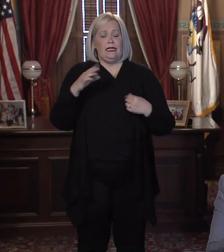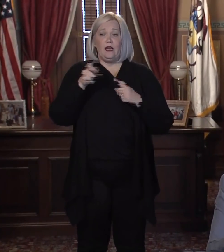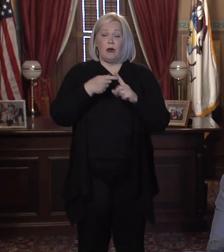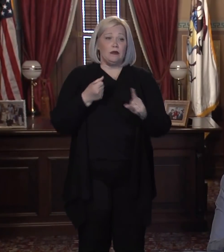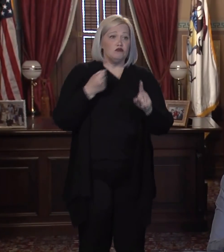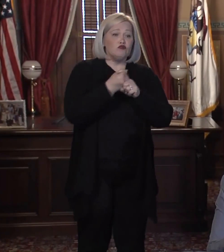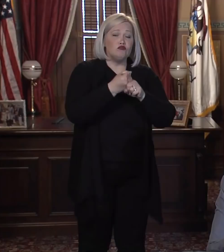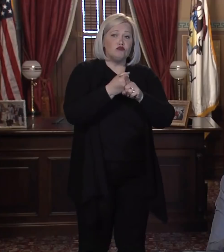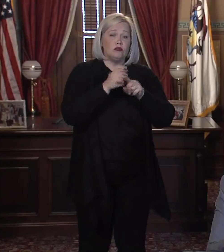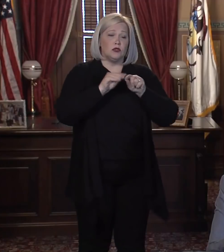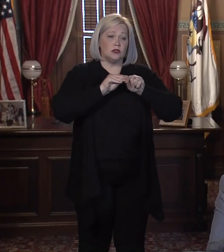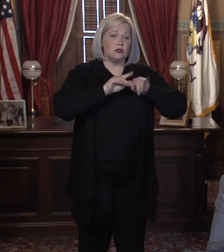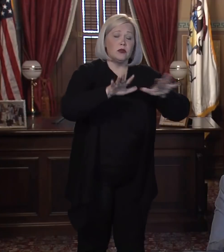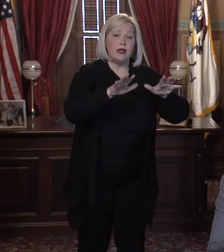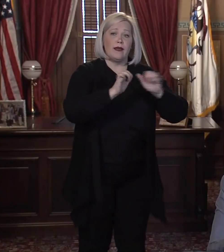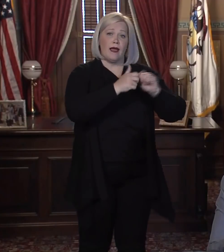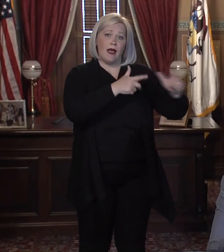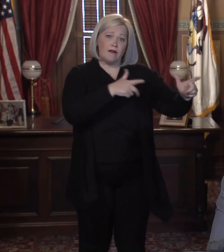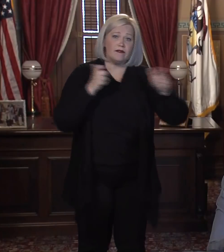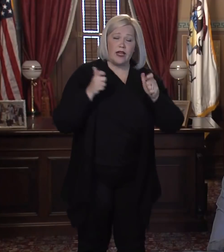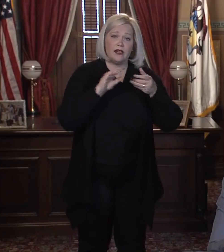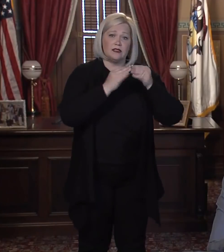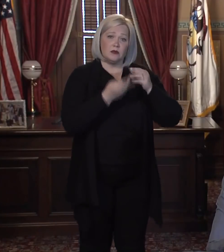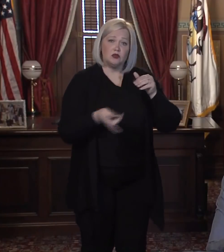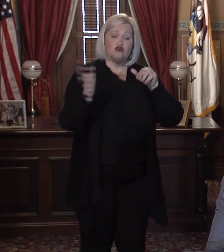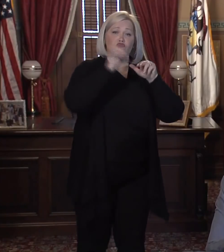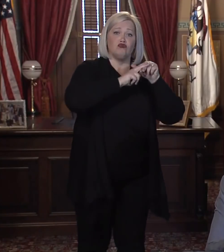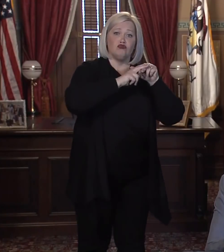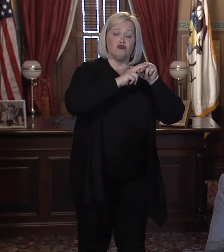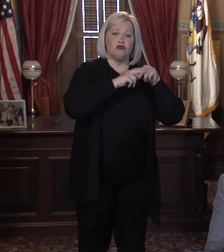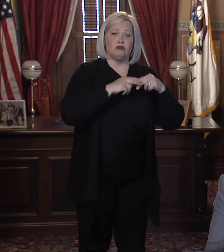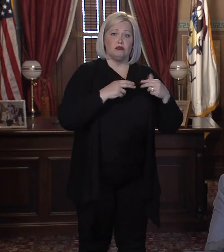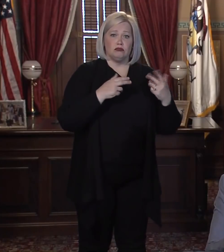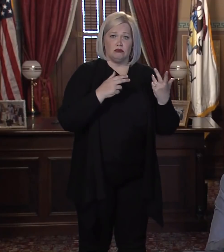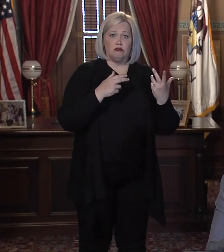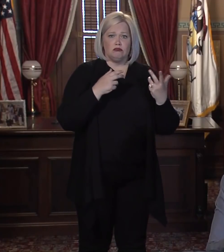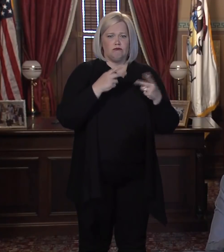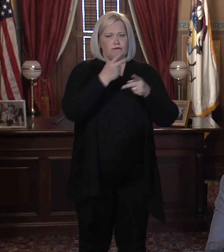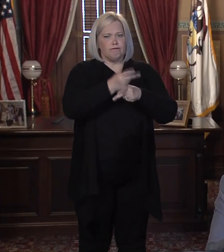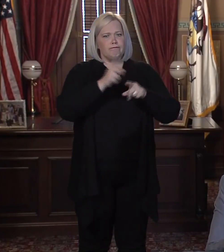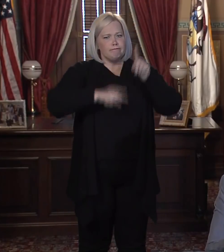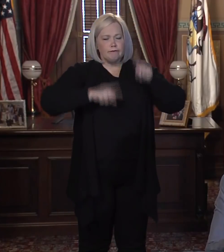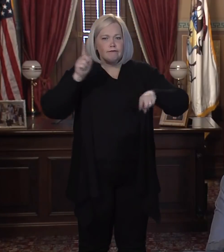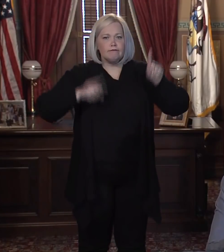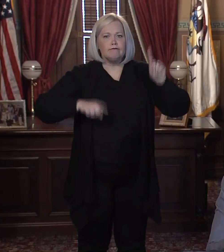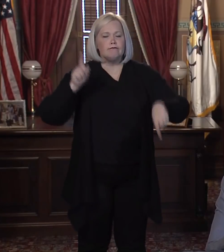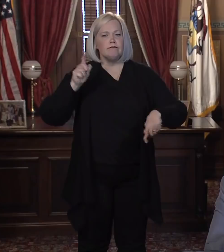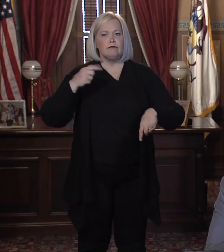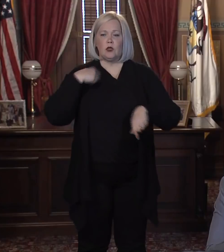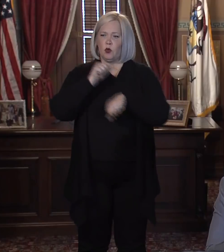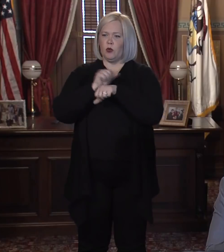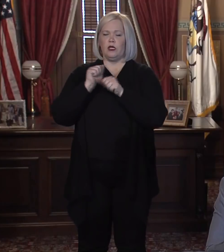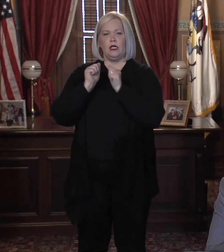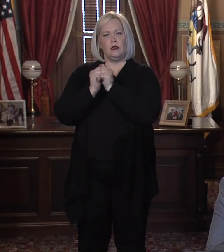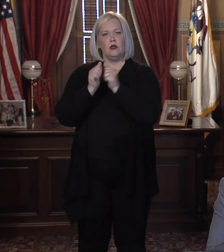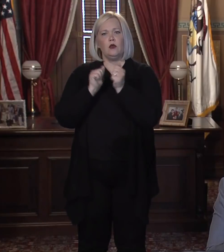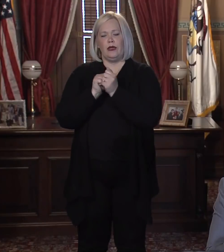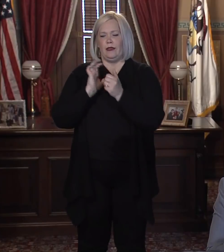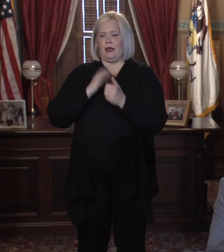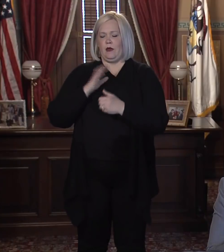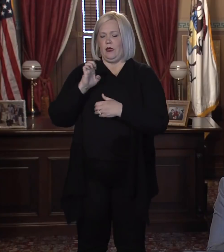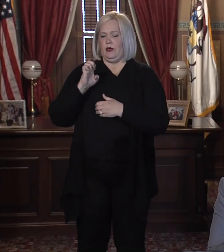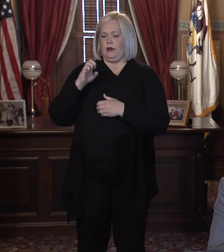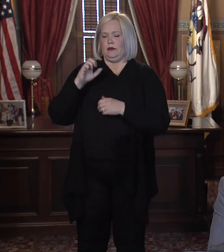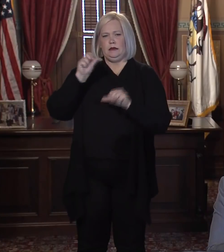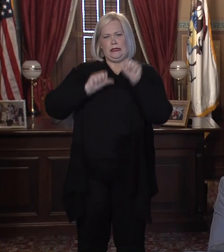cases develop, and how fast the growth rate is. We're working very closely with our team of epidemiologists